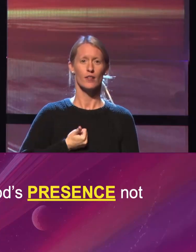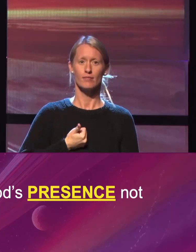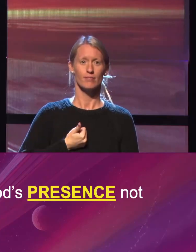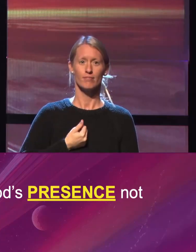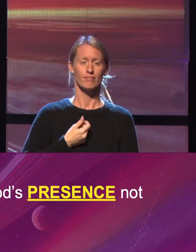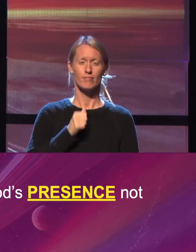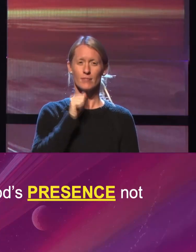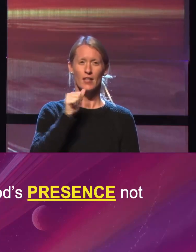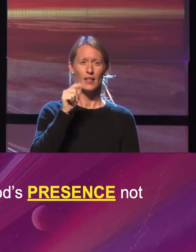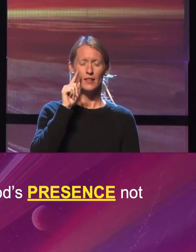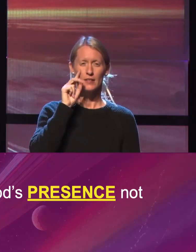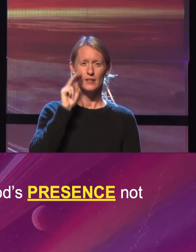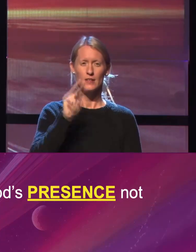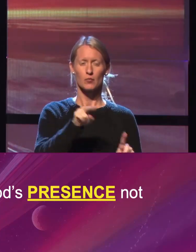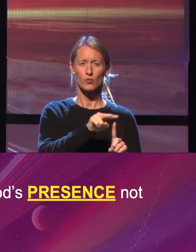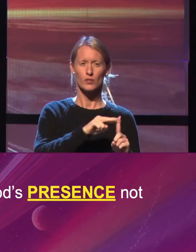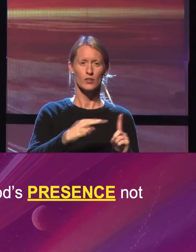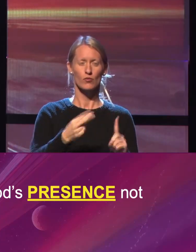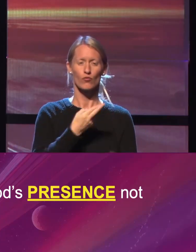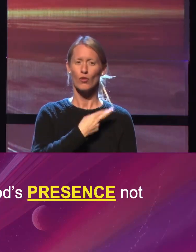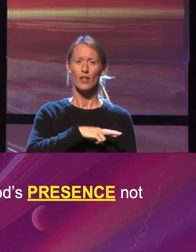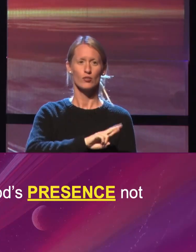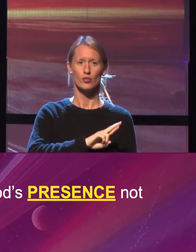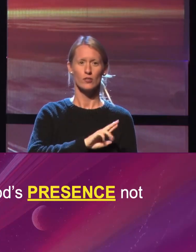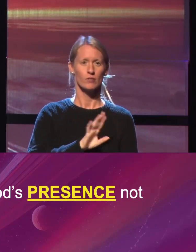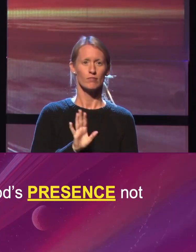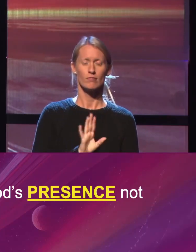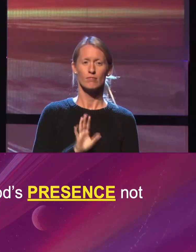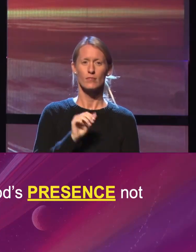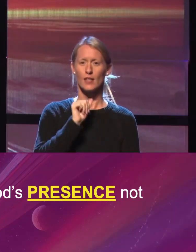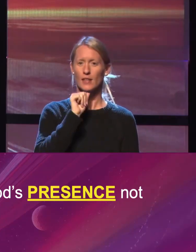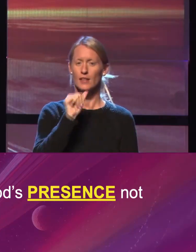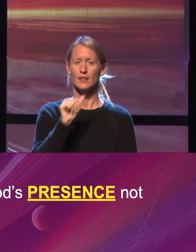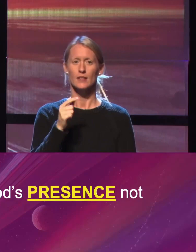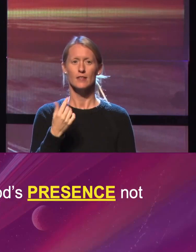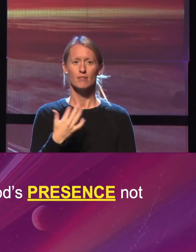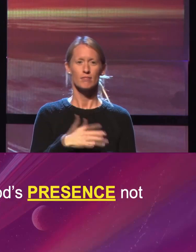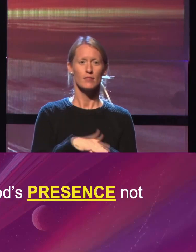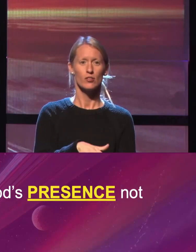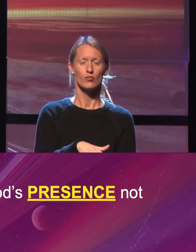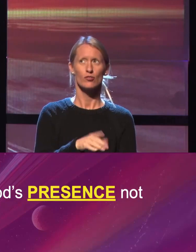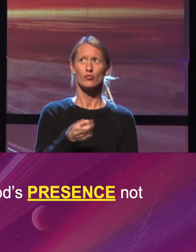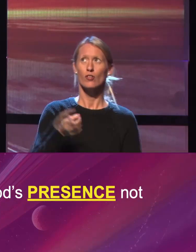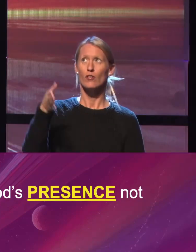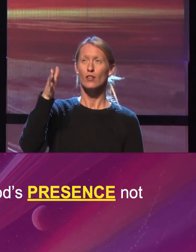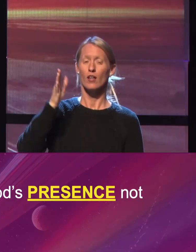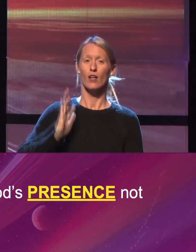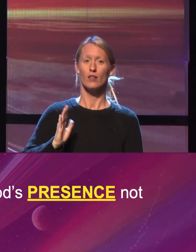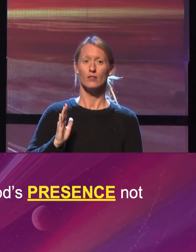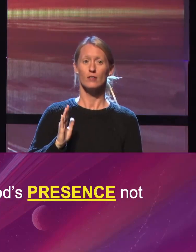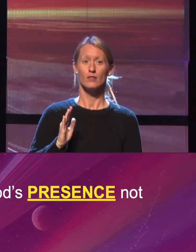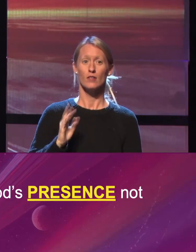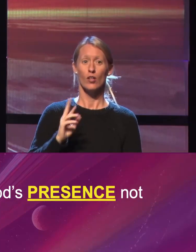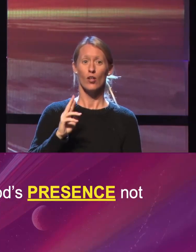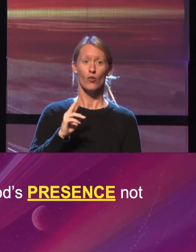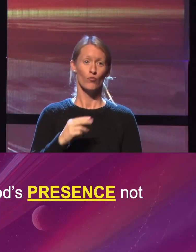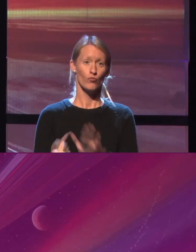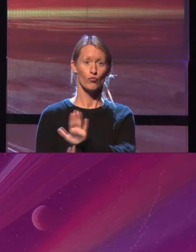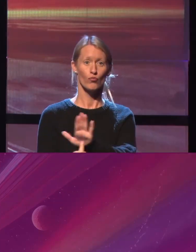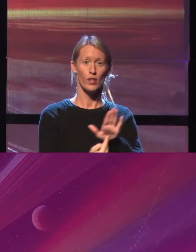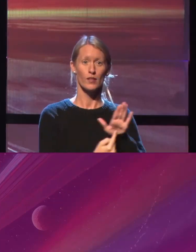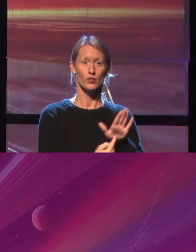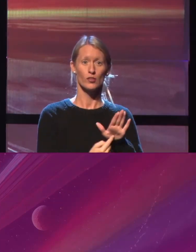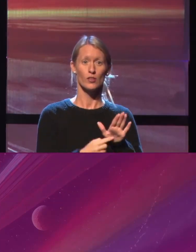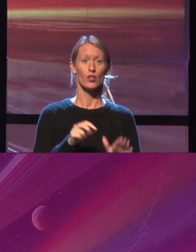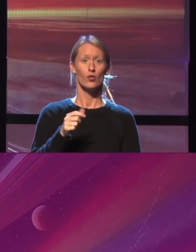John didn't see that the church needed religion. It didn't need a mediation between the divine. In Revelation 21, verses 2 through 3, a